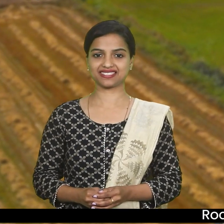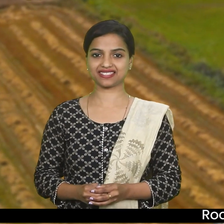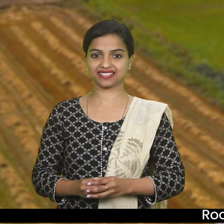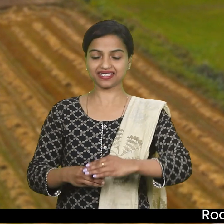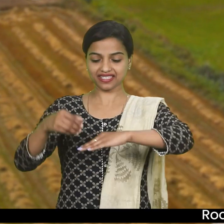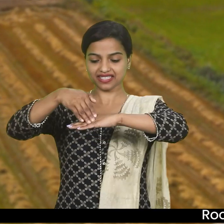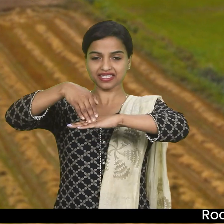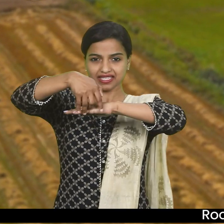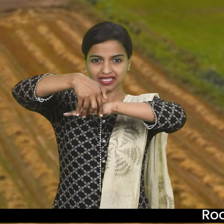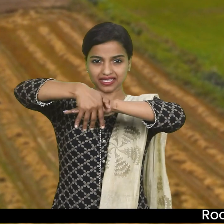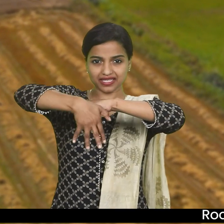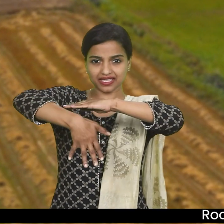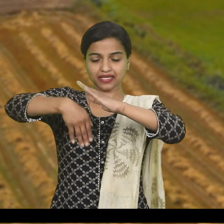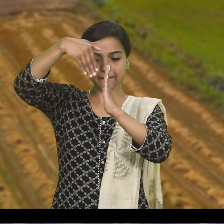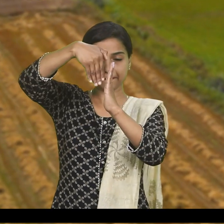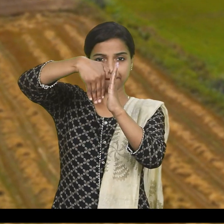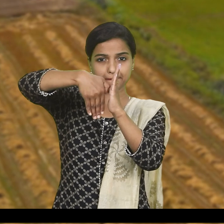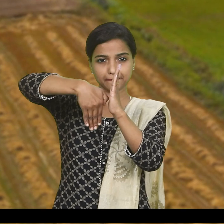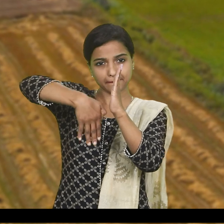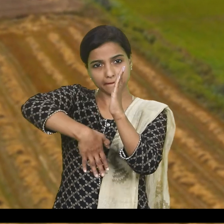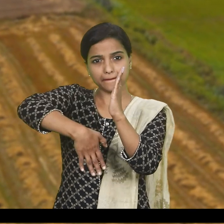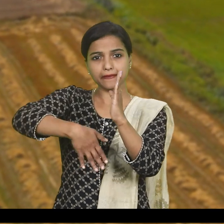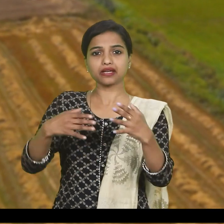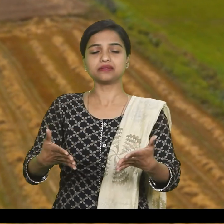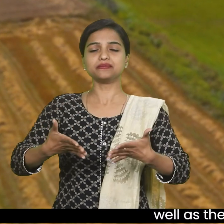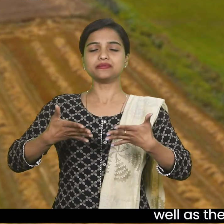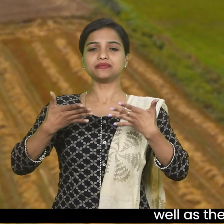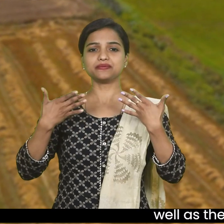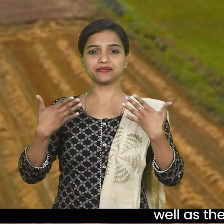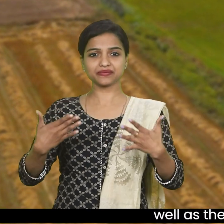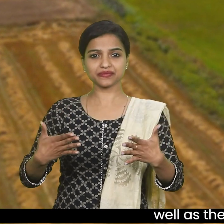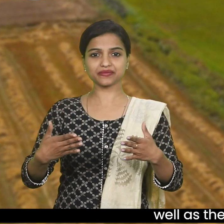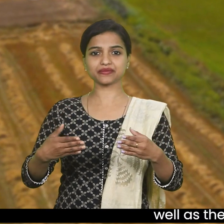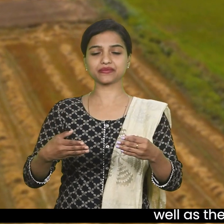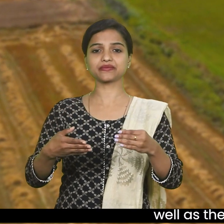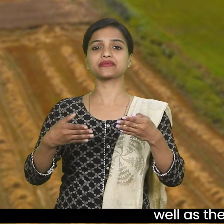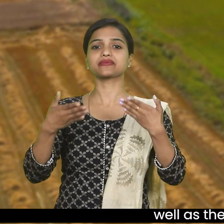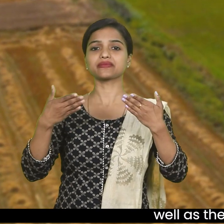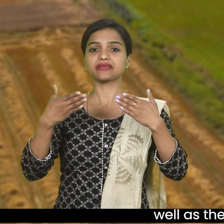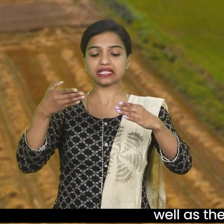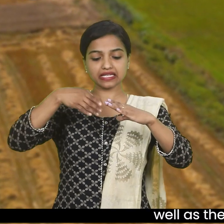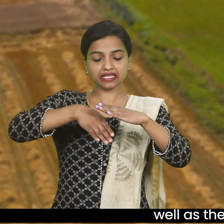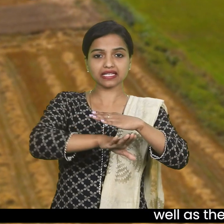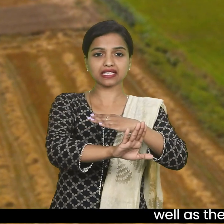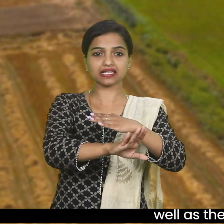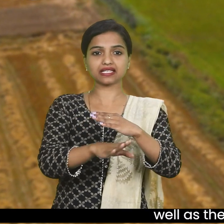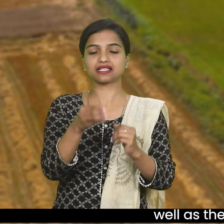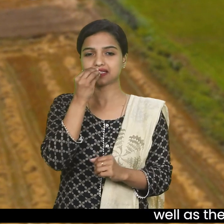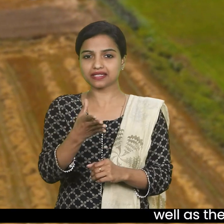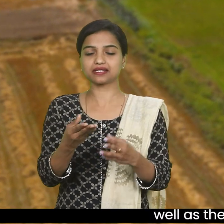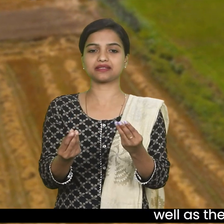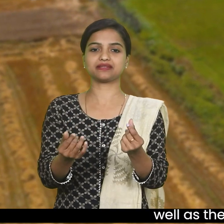Roots penetrate the deep and can respire well as the air enters easily into the